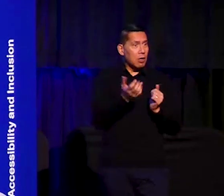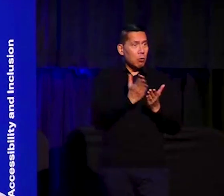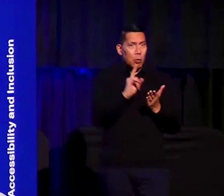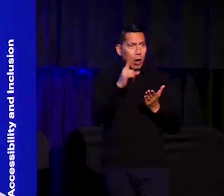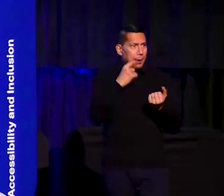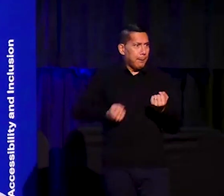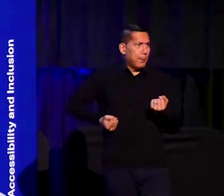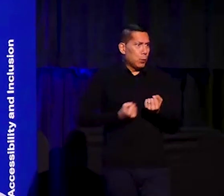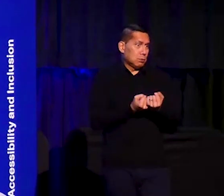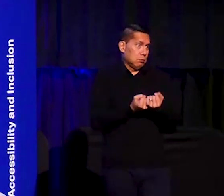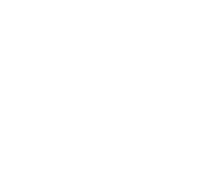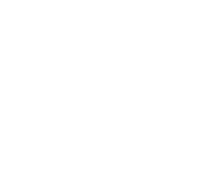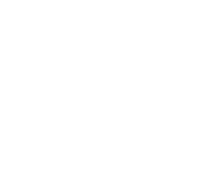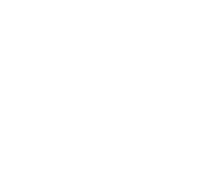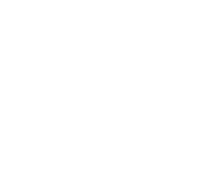to contribute.